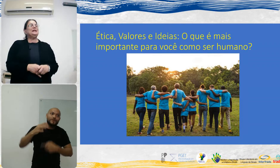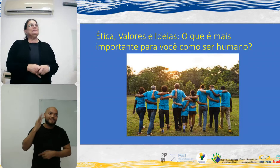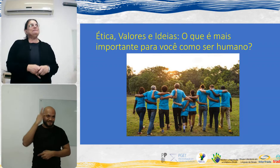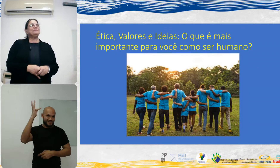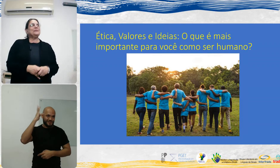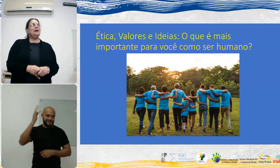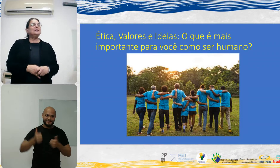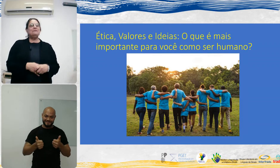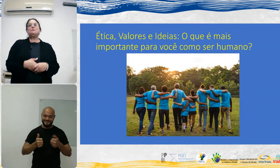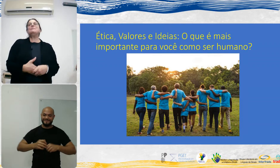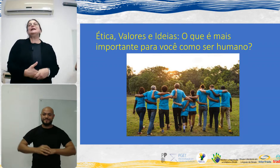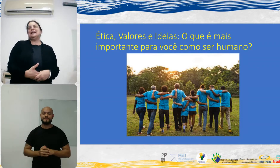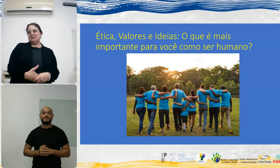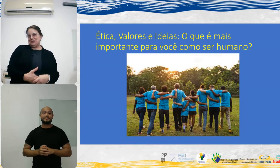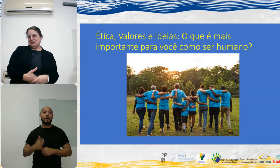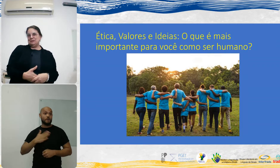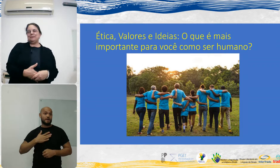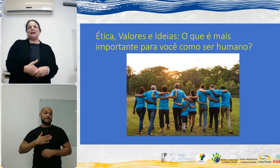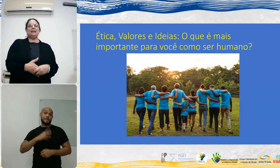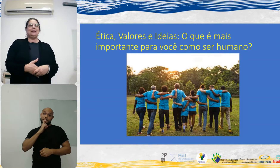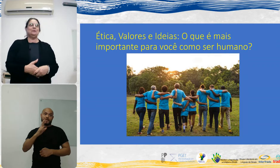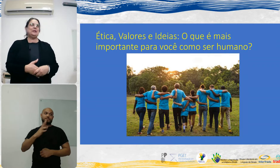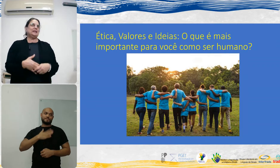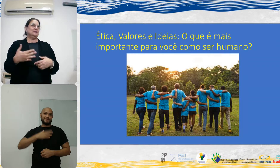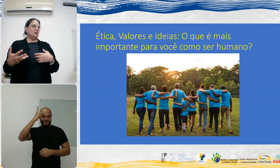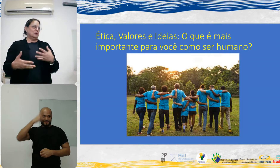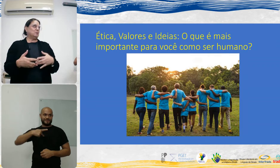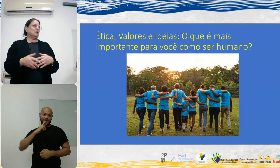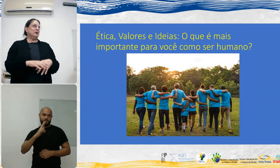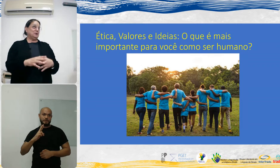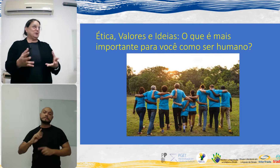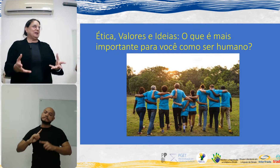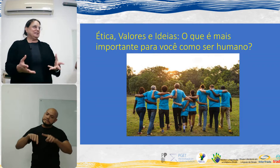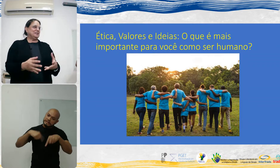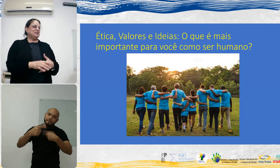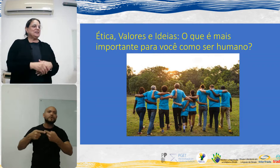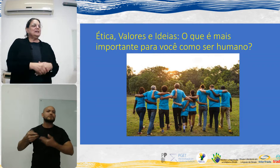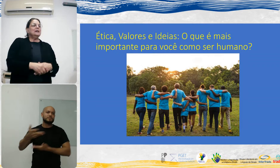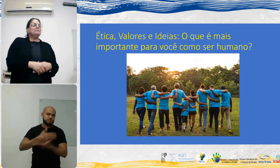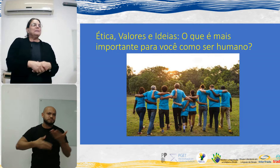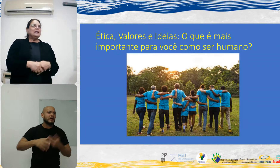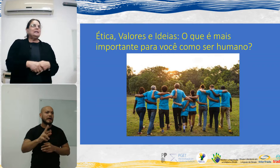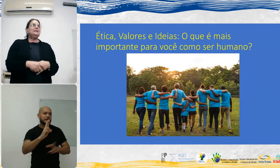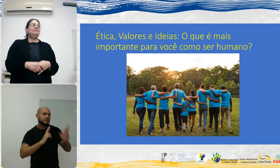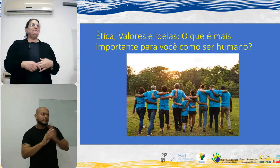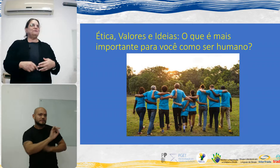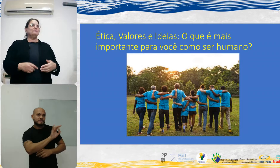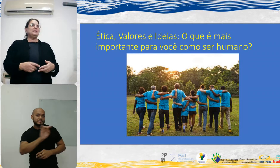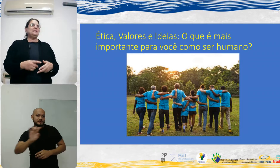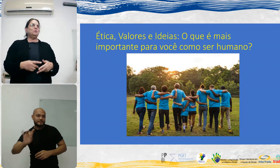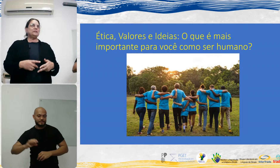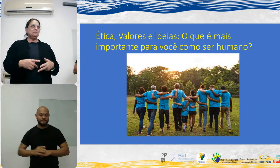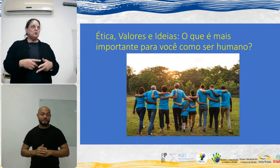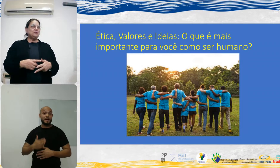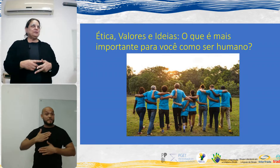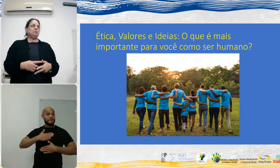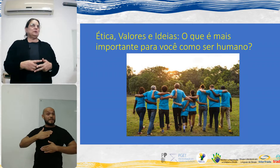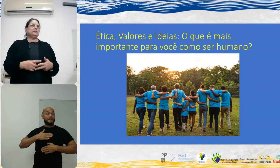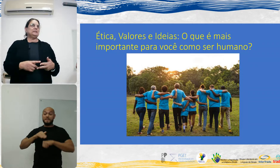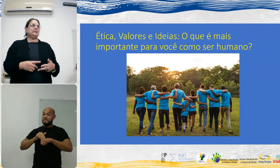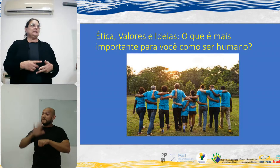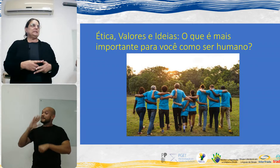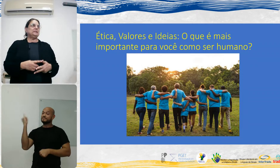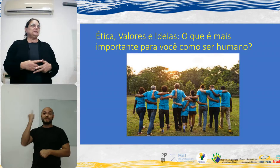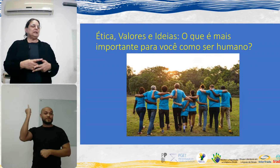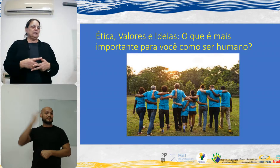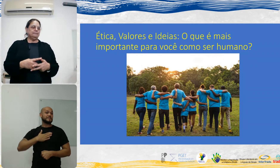So I'll give you my answer, and then we can talk more about your answers. For me, what's most